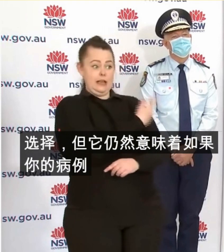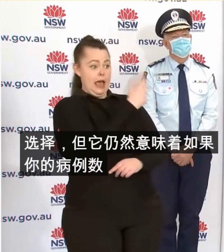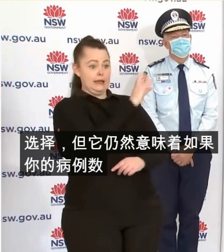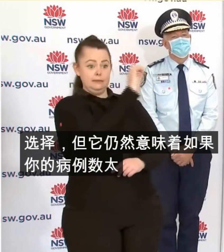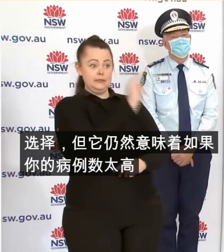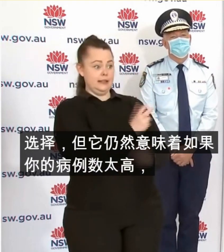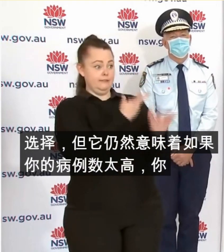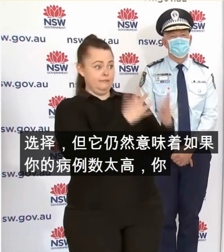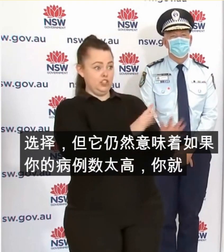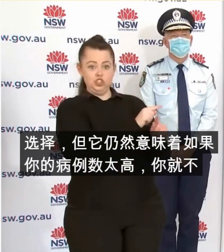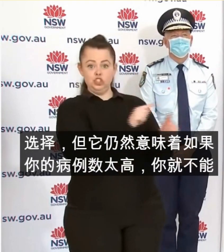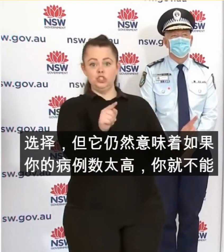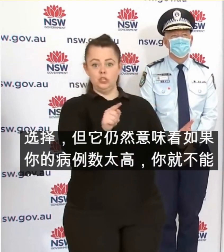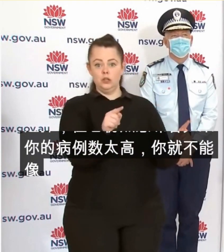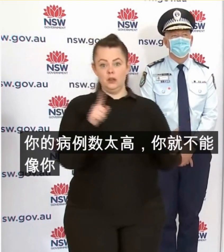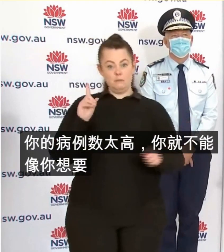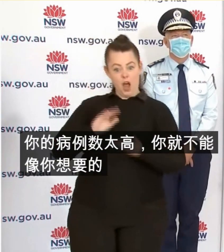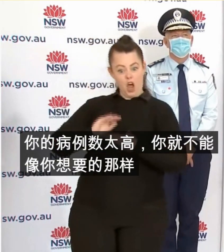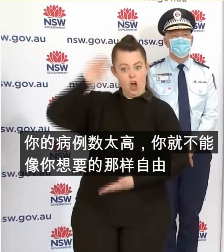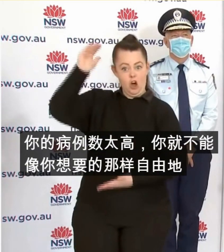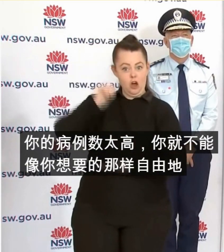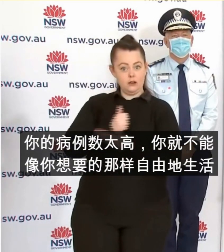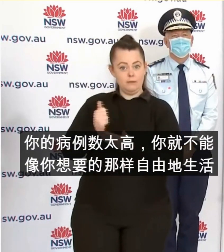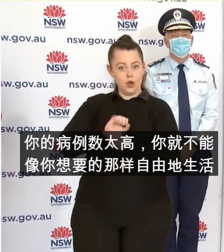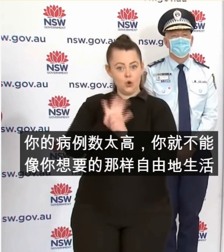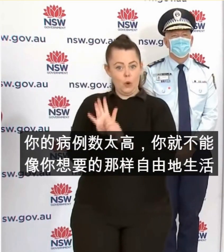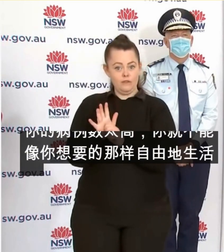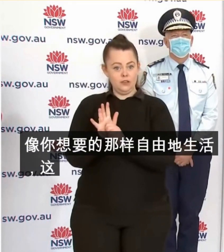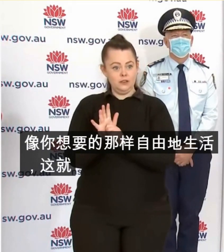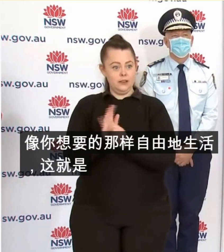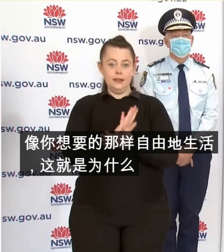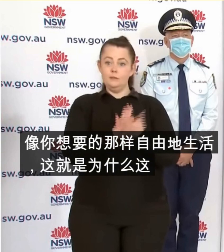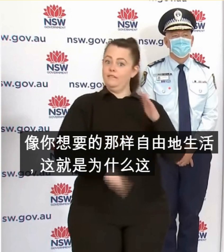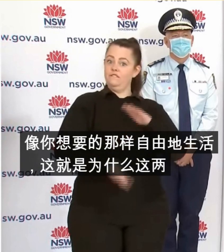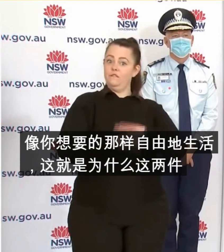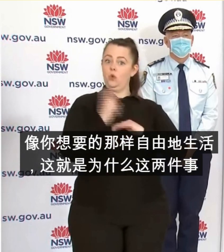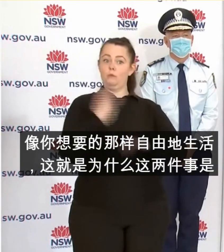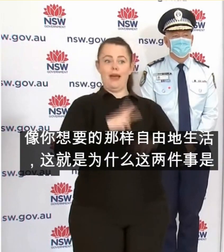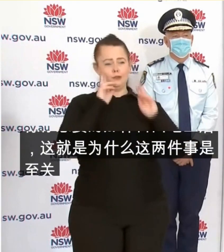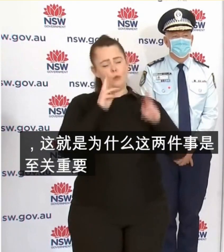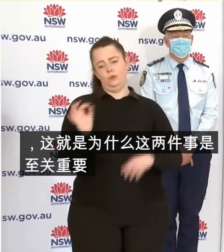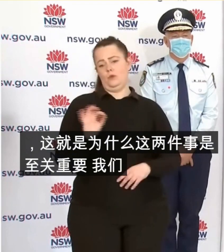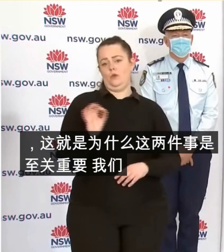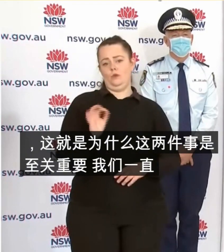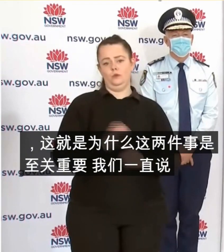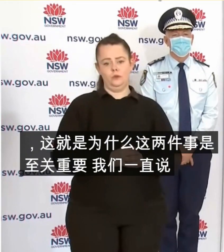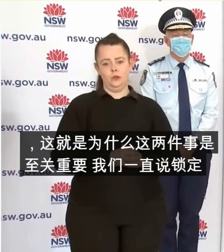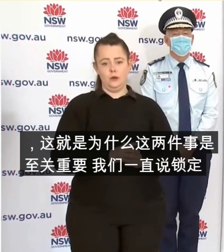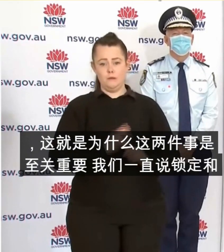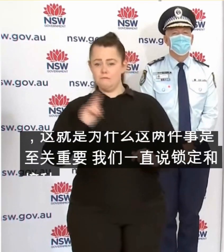means if your case numbers are too high, you can't live as freely as you would like. And that is why the two things are